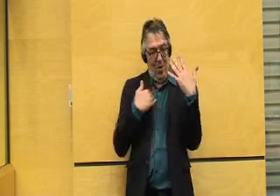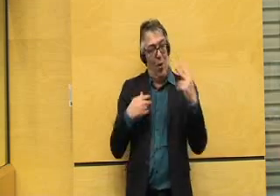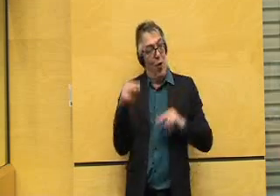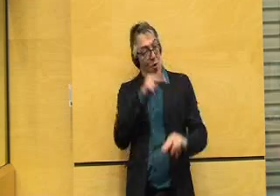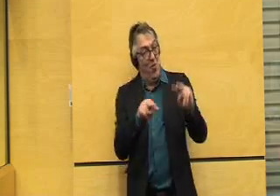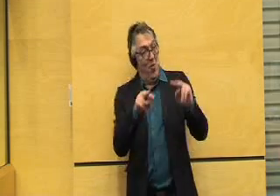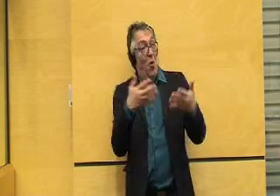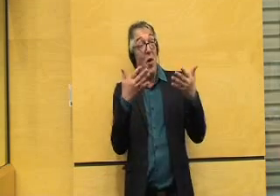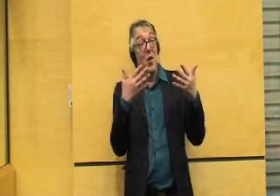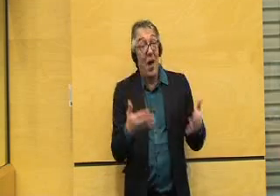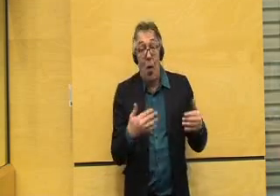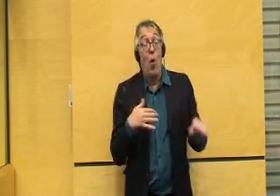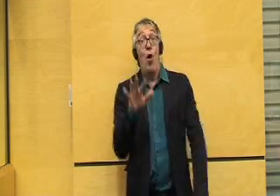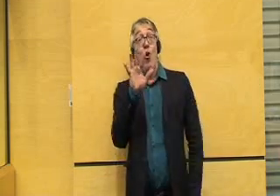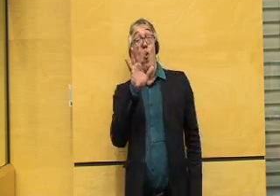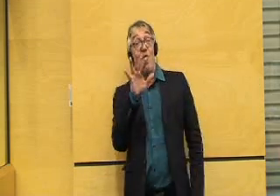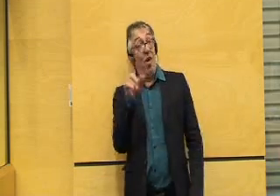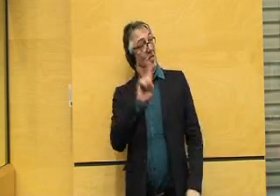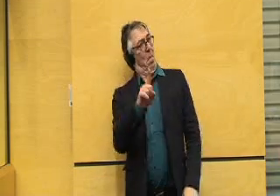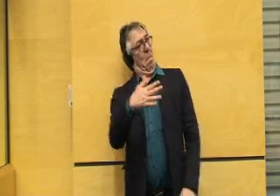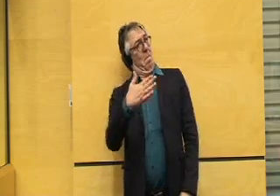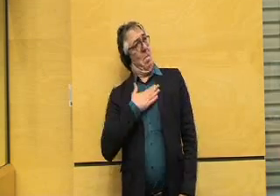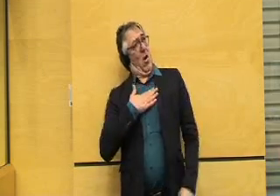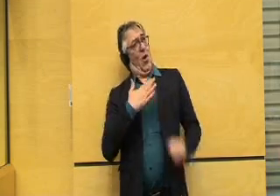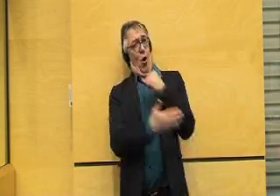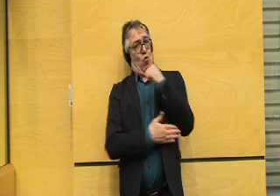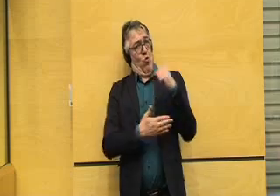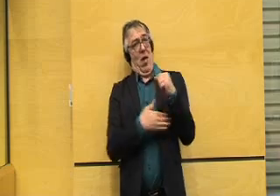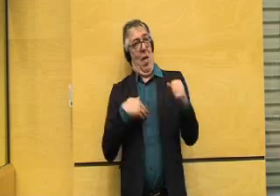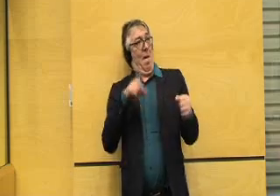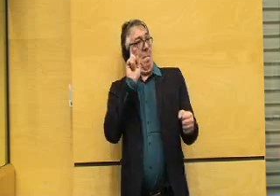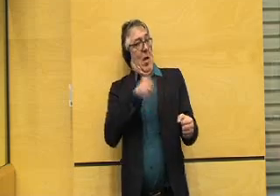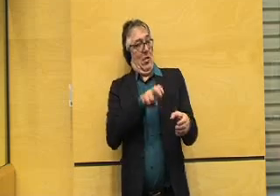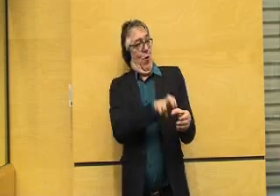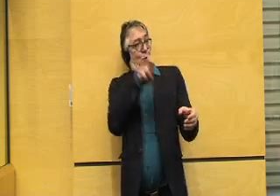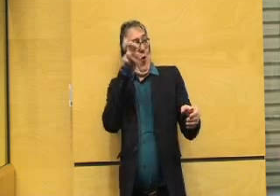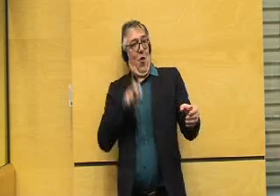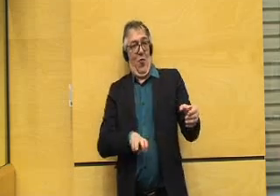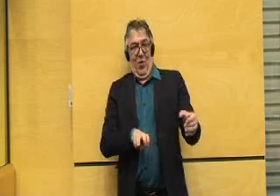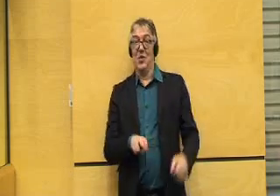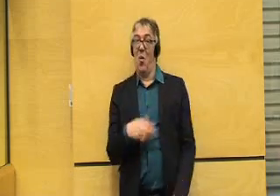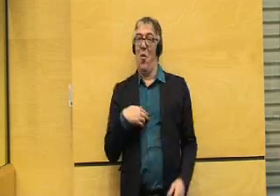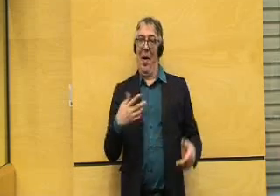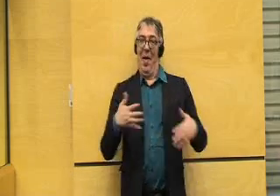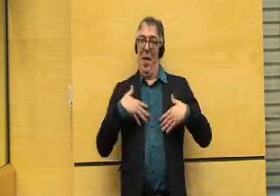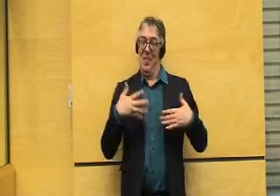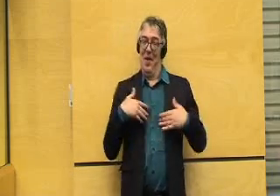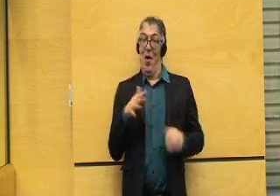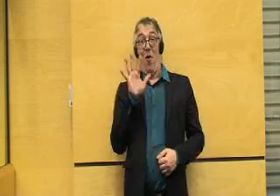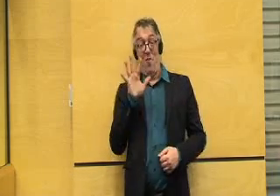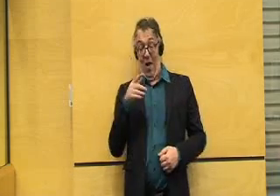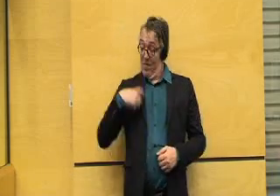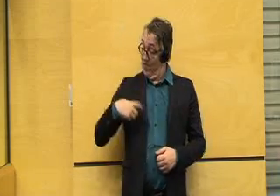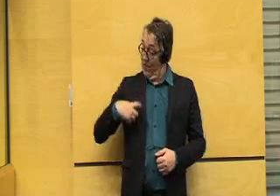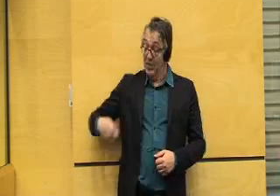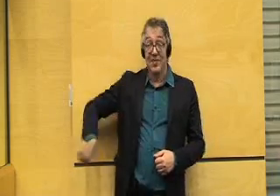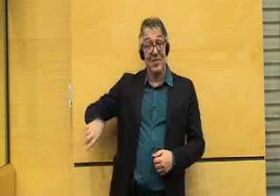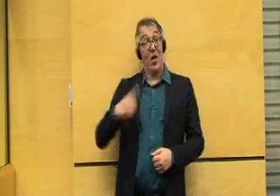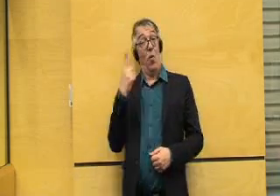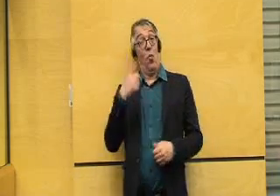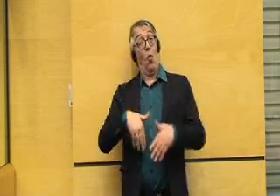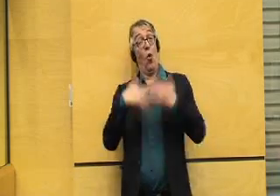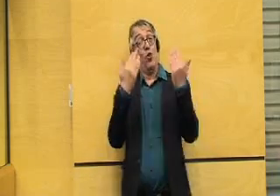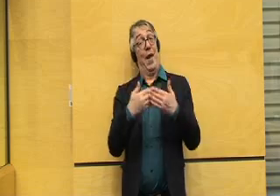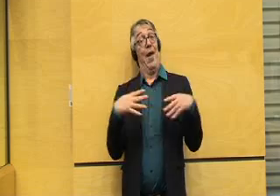to follow with interest how our countries are doing in the front of the committee. So without further ado, I have a couple